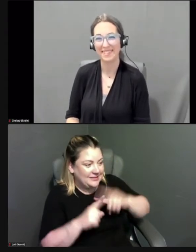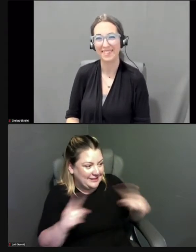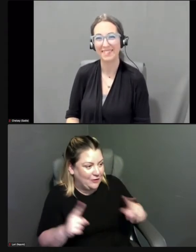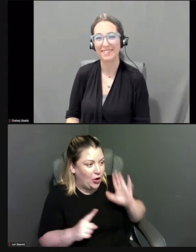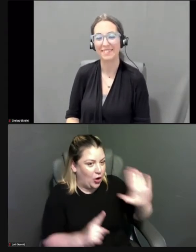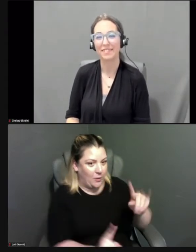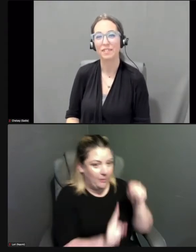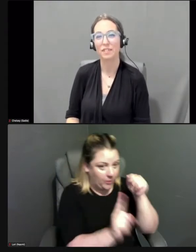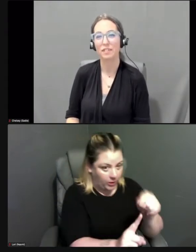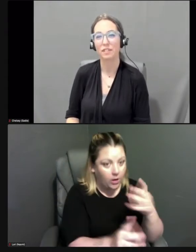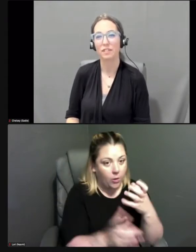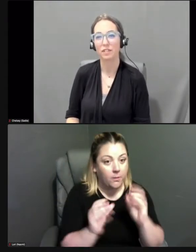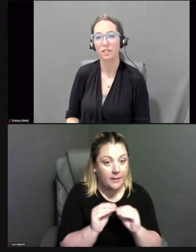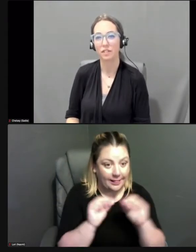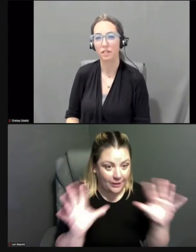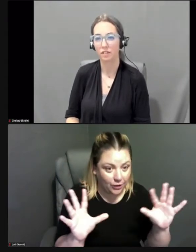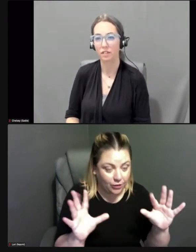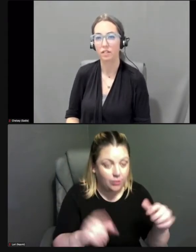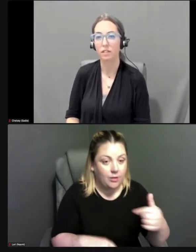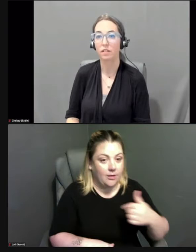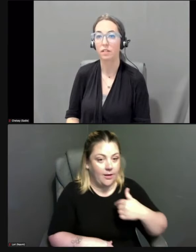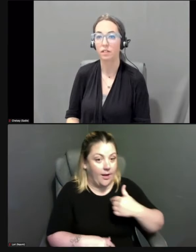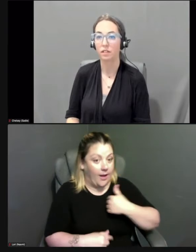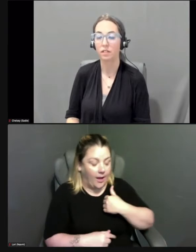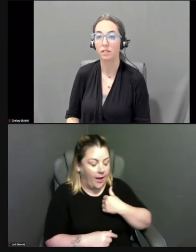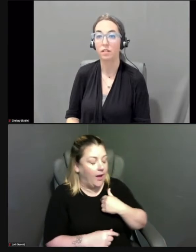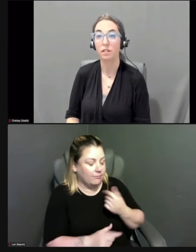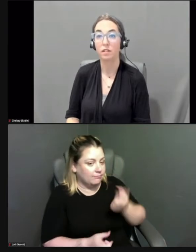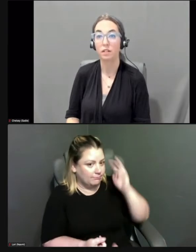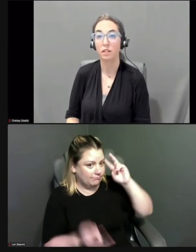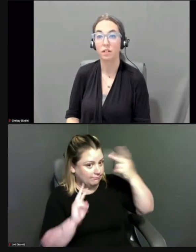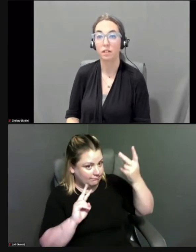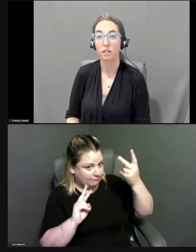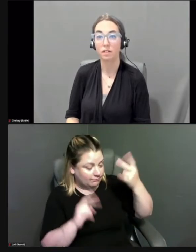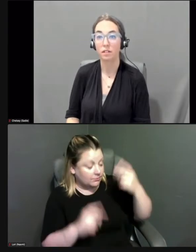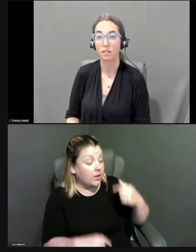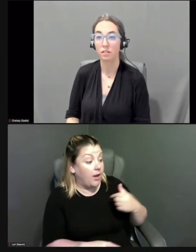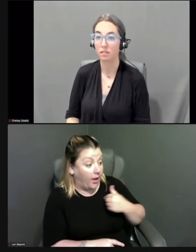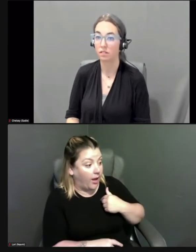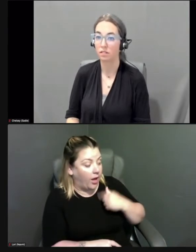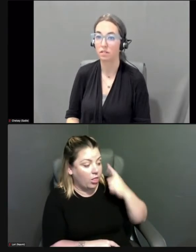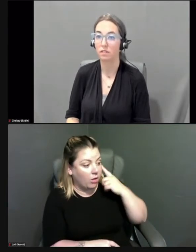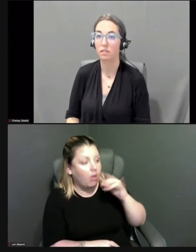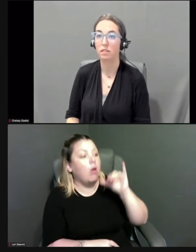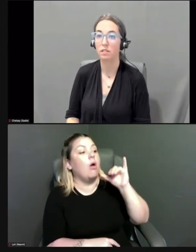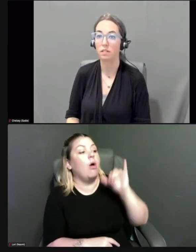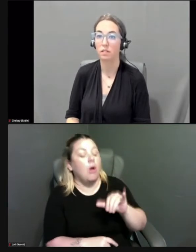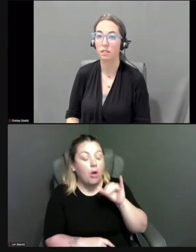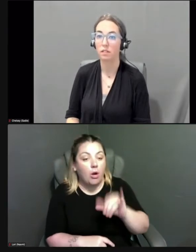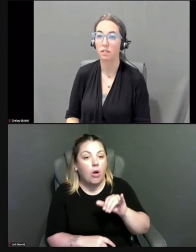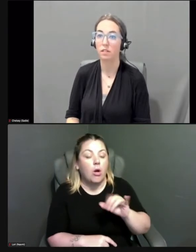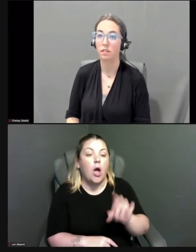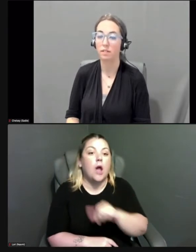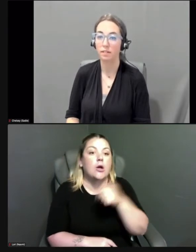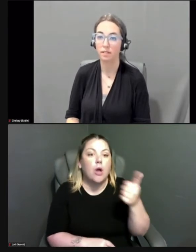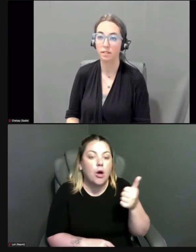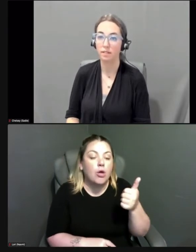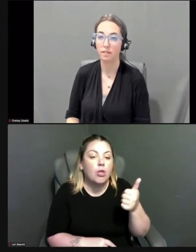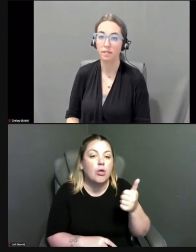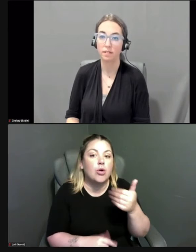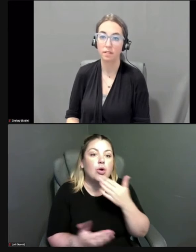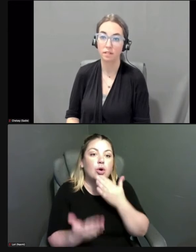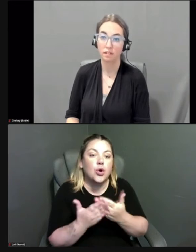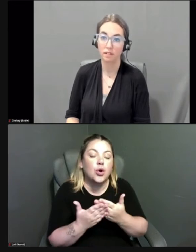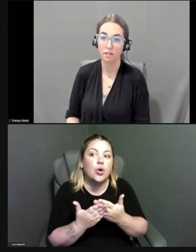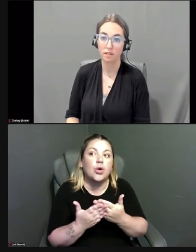want to be really clear about that. But I went to the same place that you did, where it was like, oh, here's this other measure by which to judge